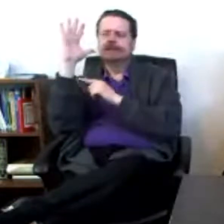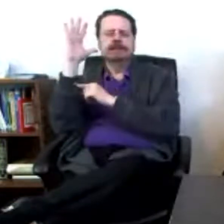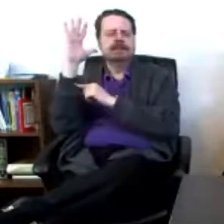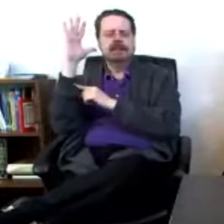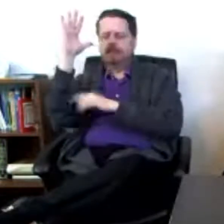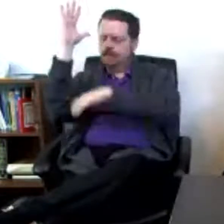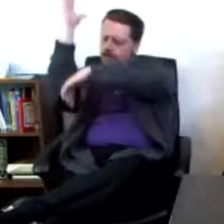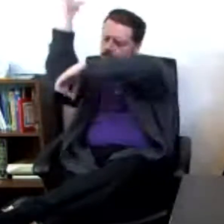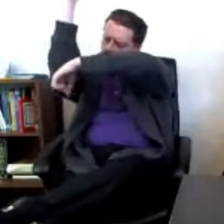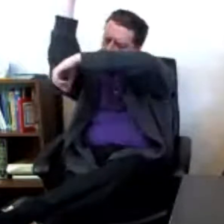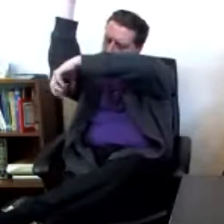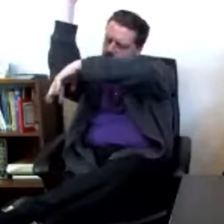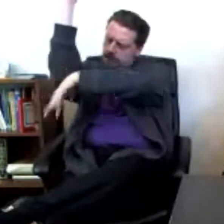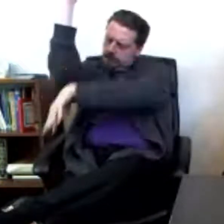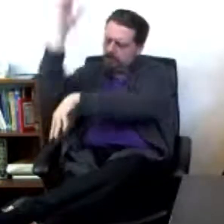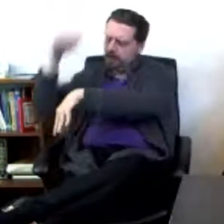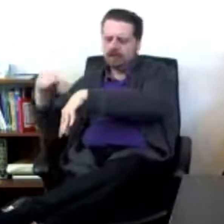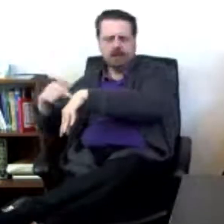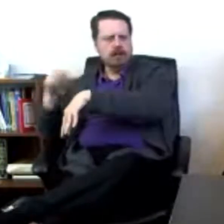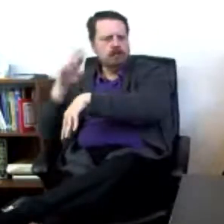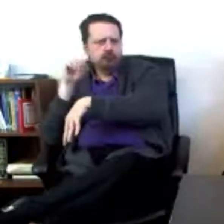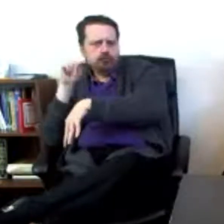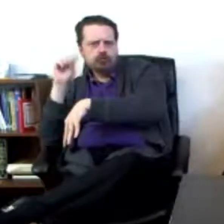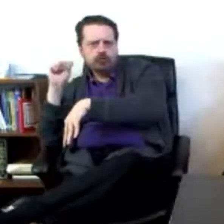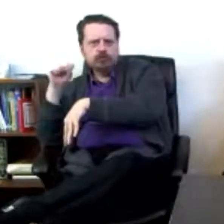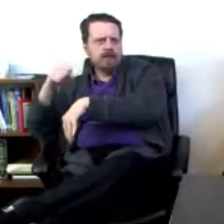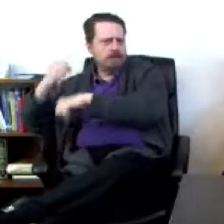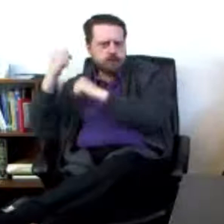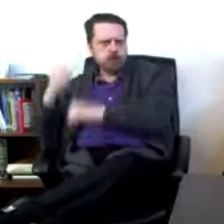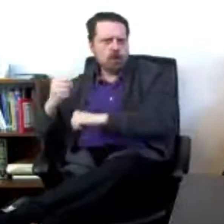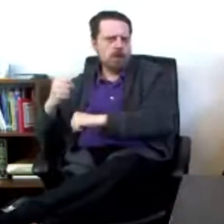Its roots are firm in the ground.